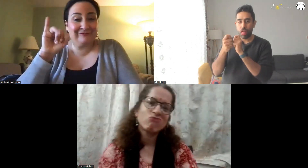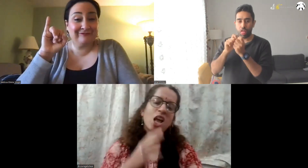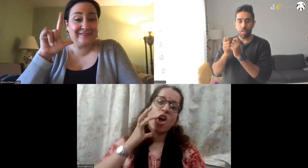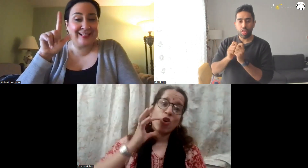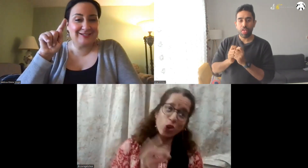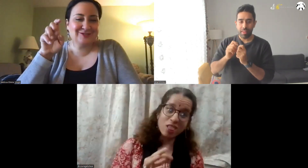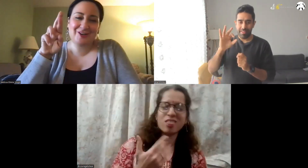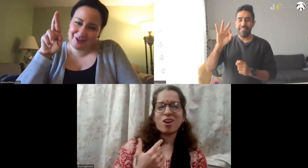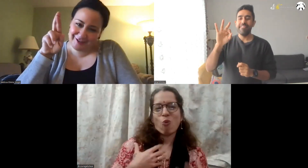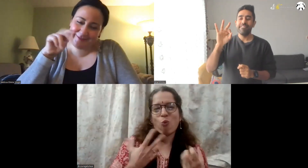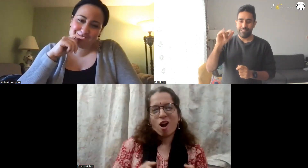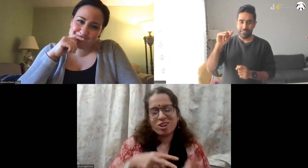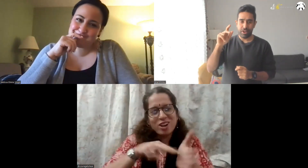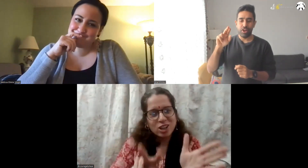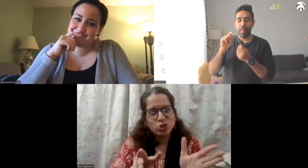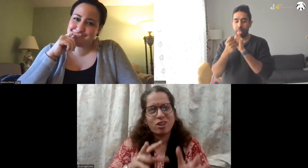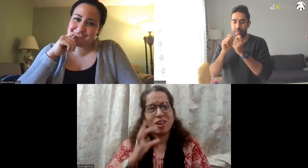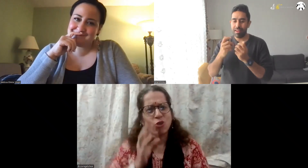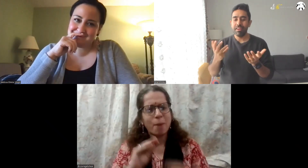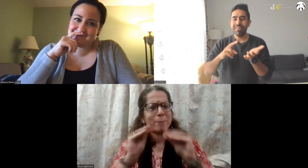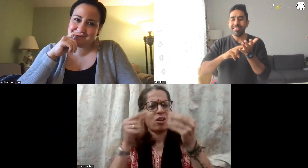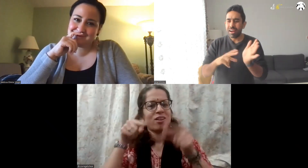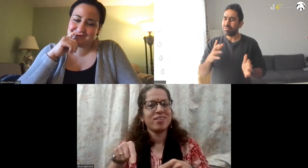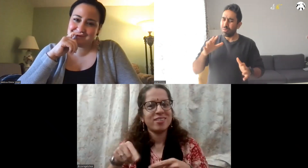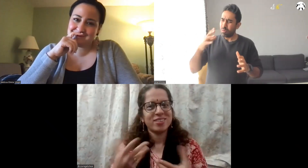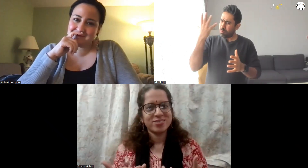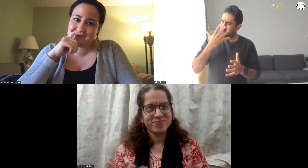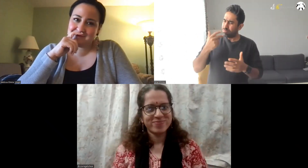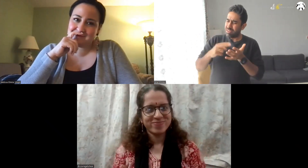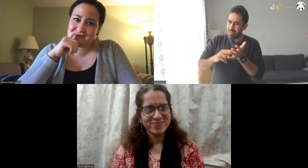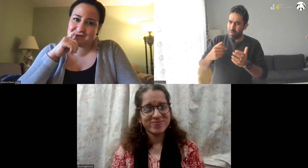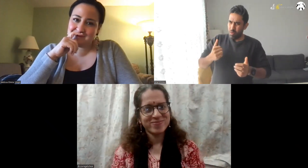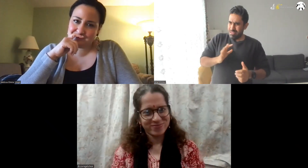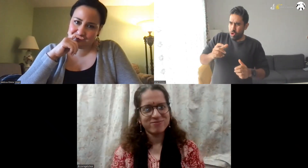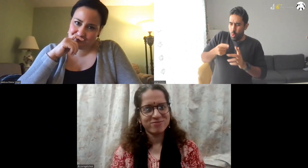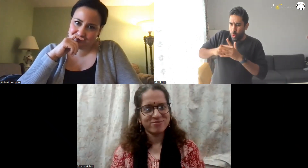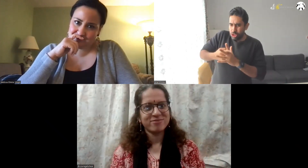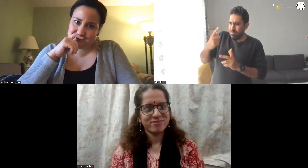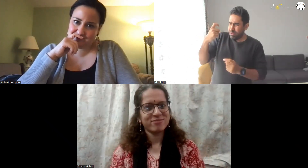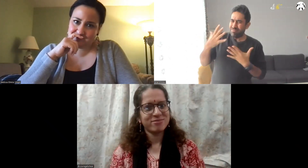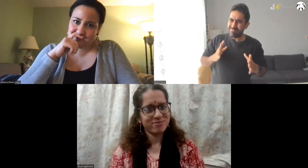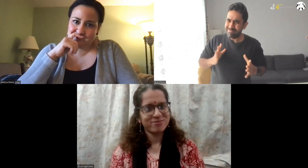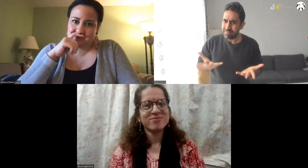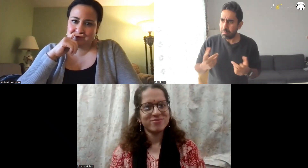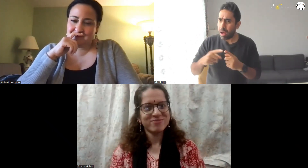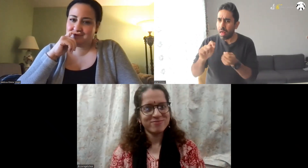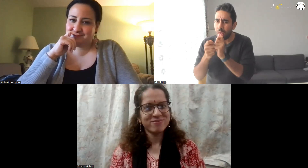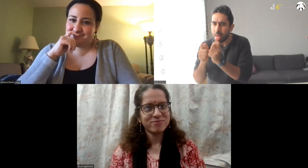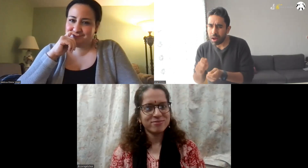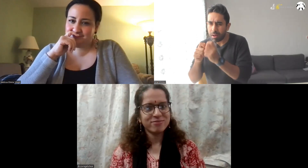Can you see this? So see, this is how I want that people can change their, whatever